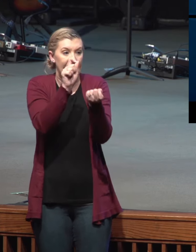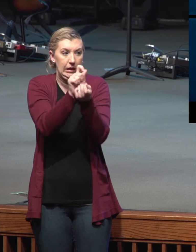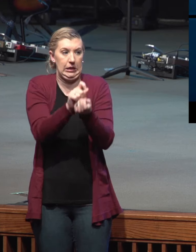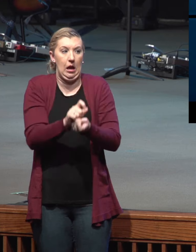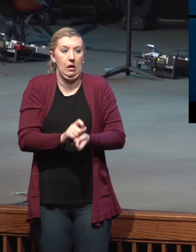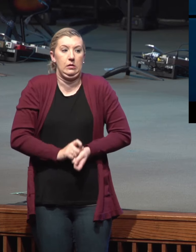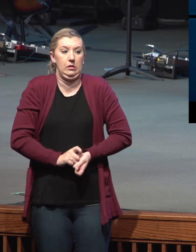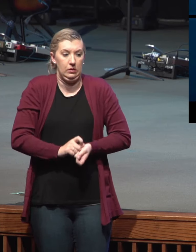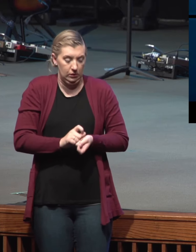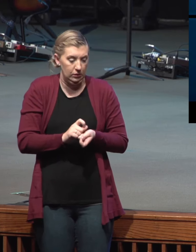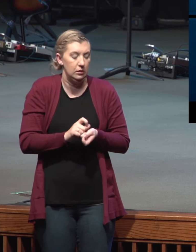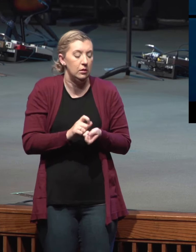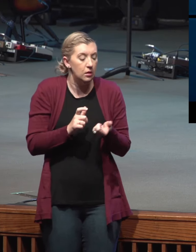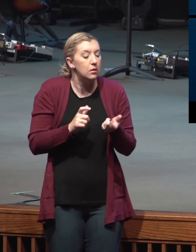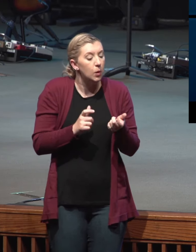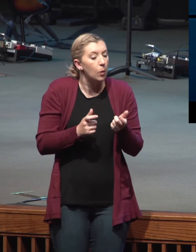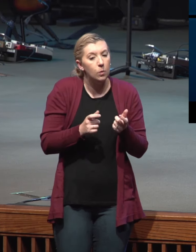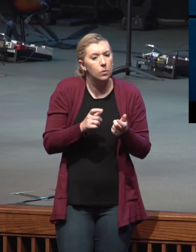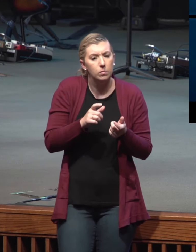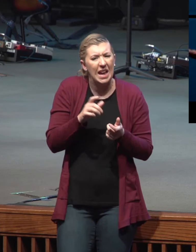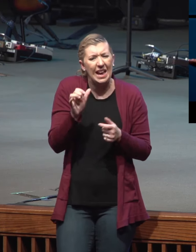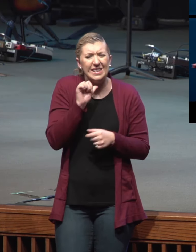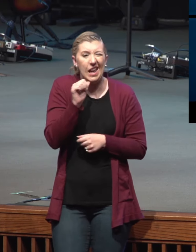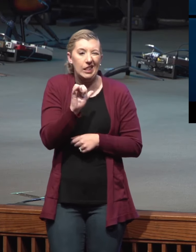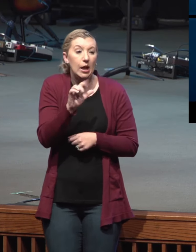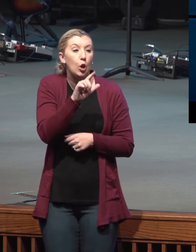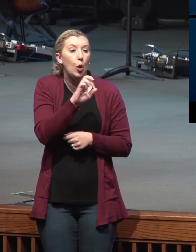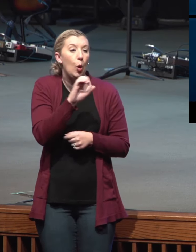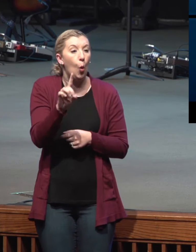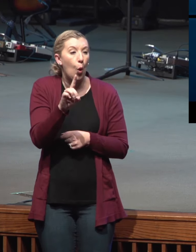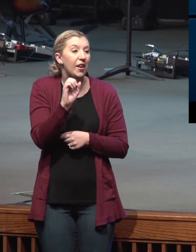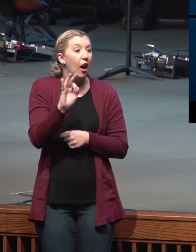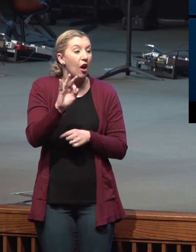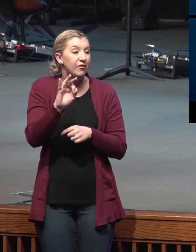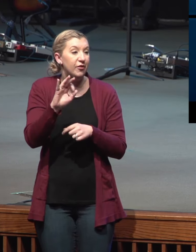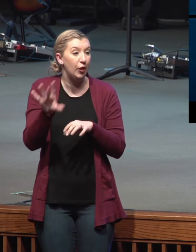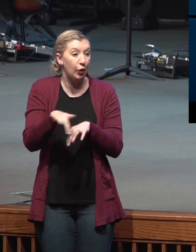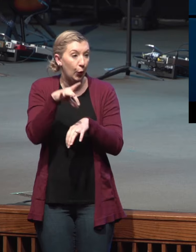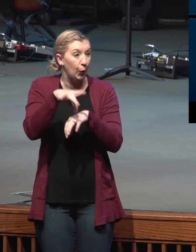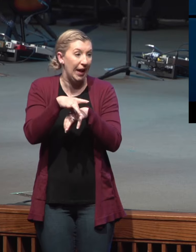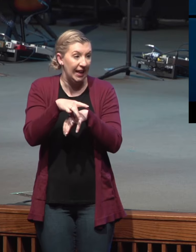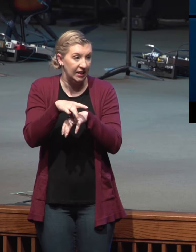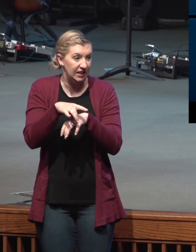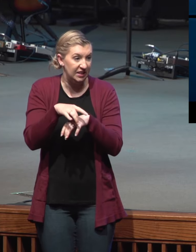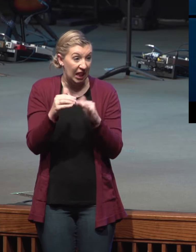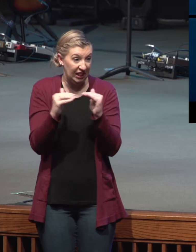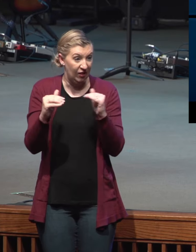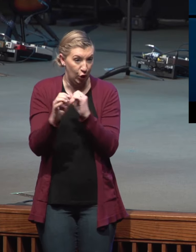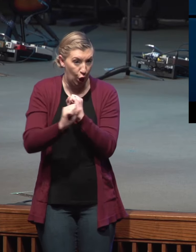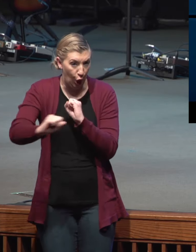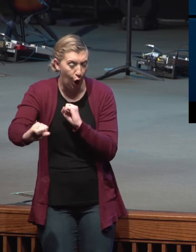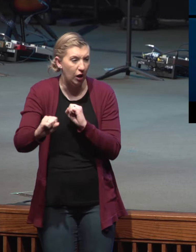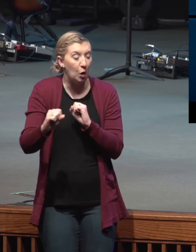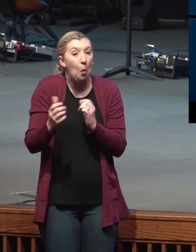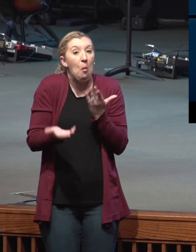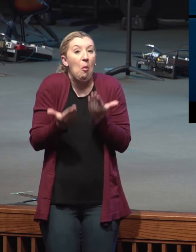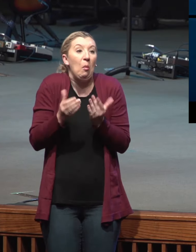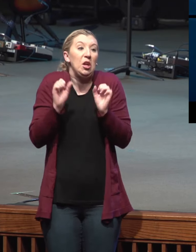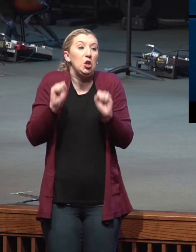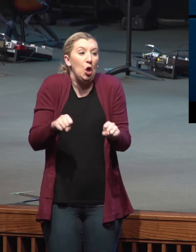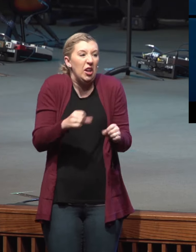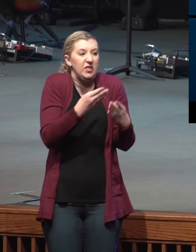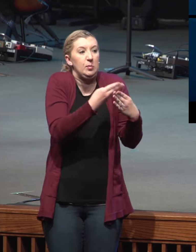detail. Now, it's not like Lord of the Rings level long, but we probably could have